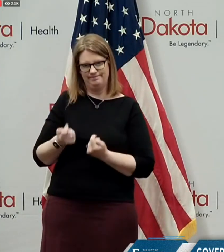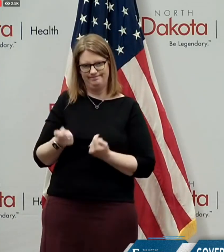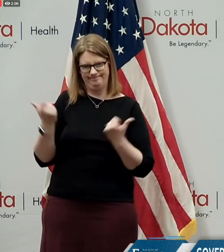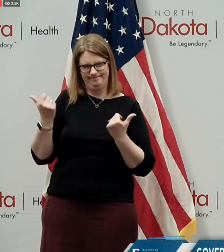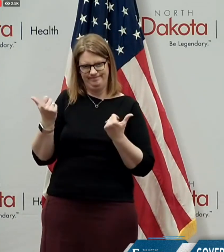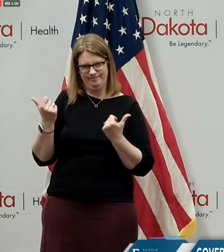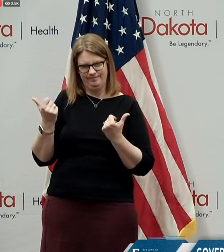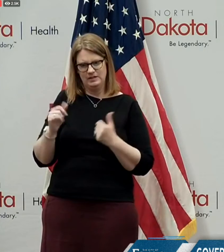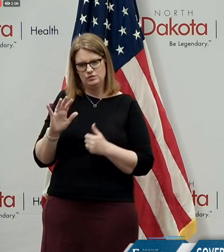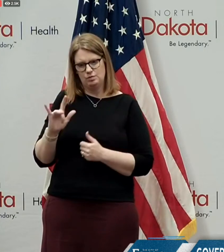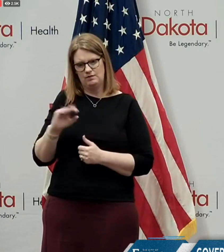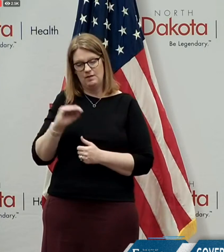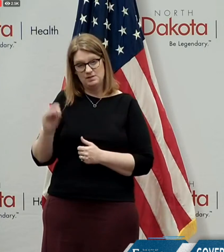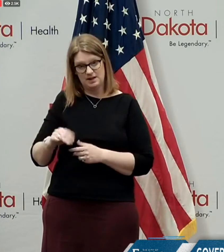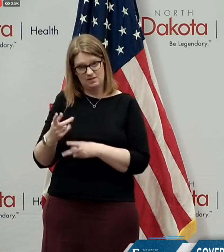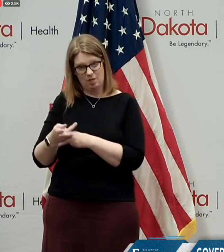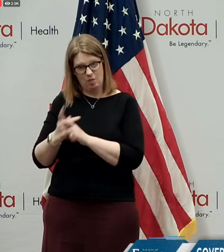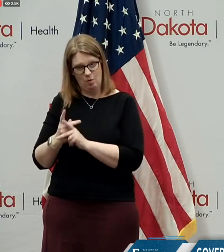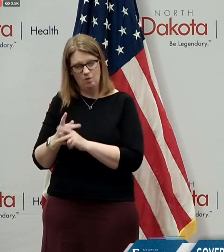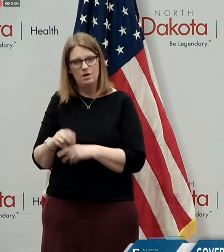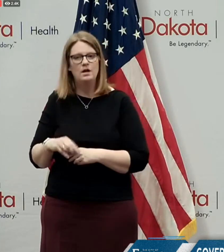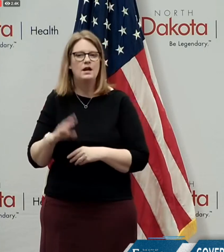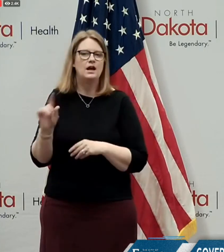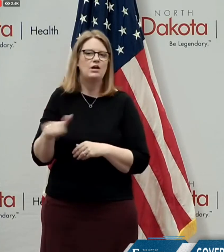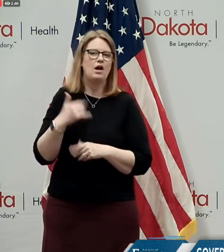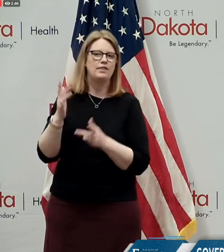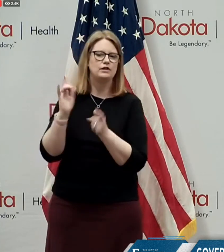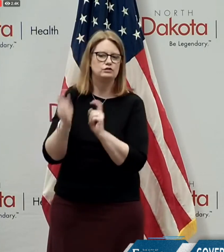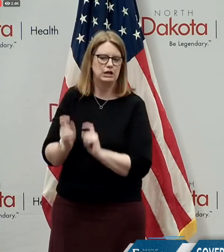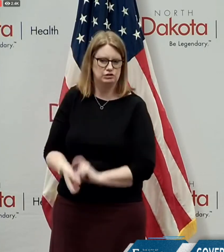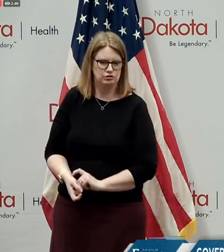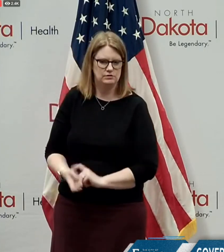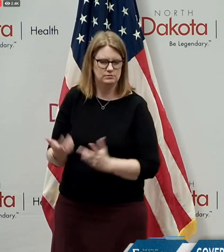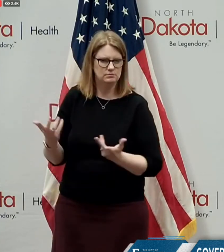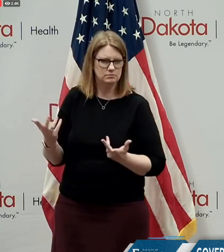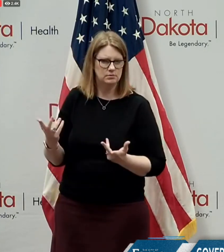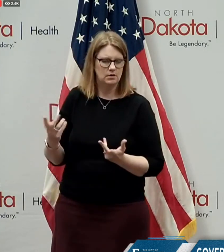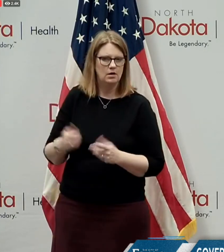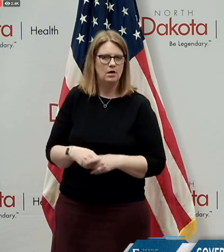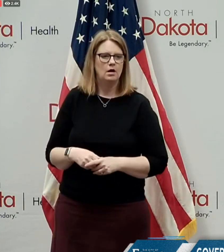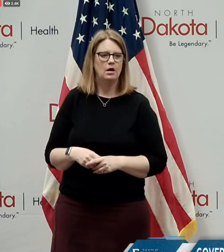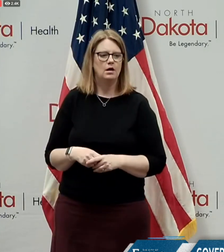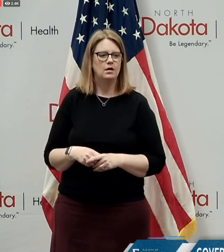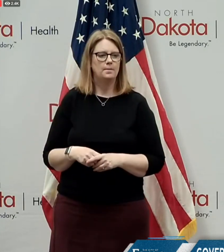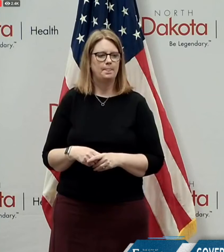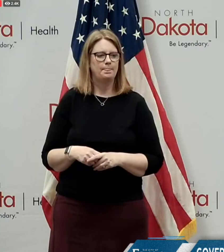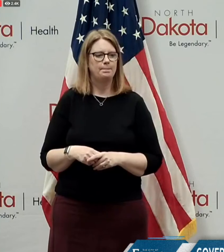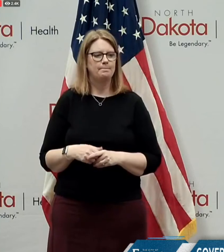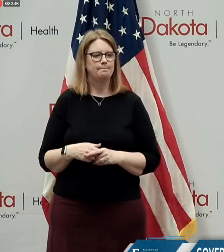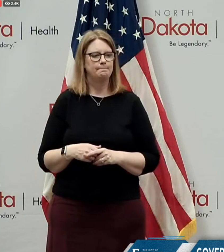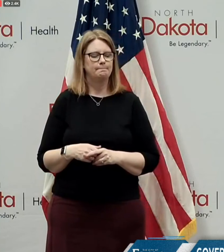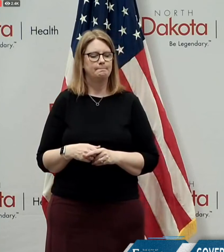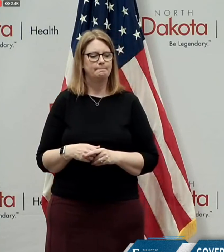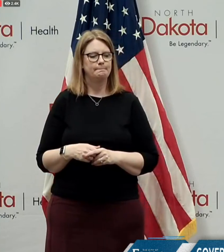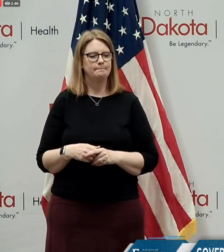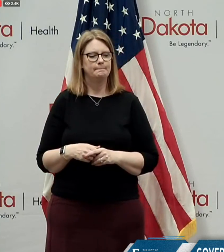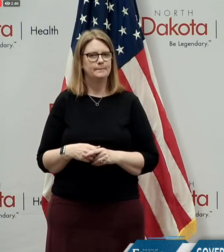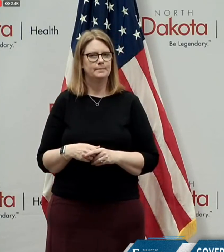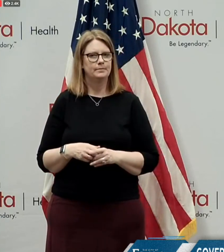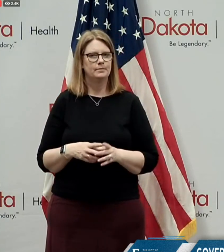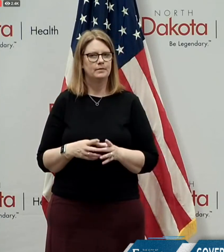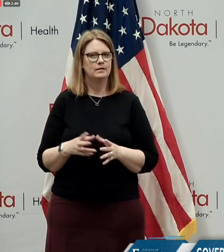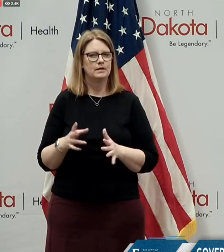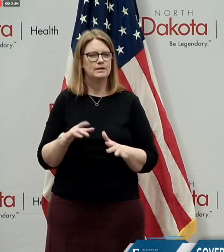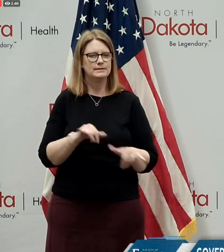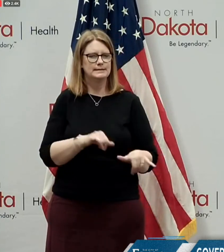expenses to 25% of the loan, and other changes. There are alternative versions of similar legislation that